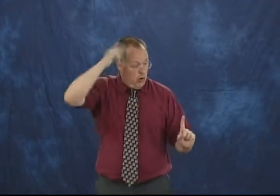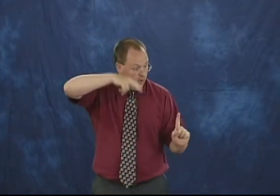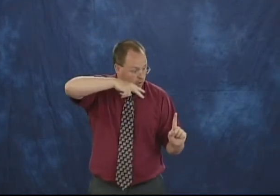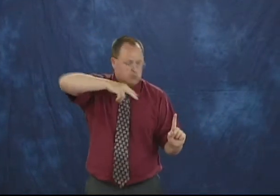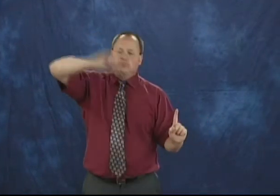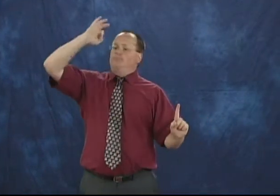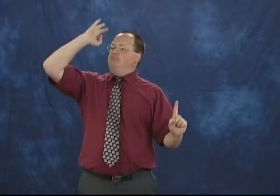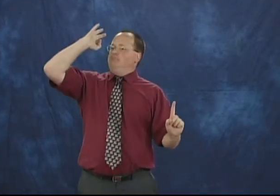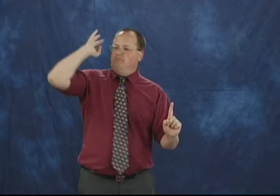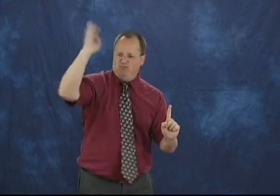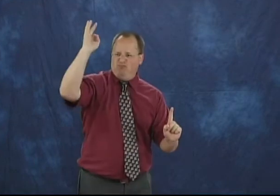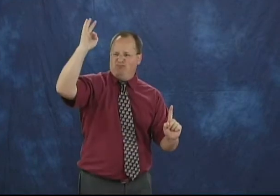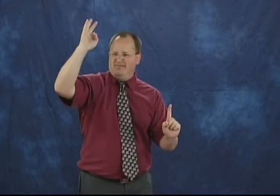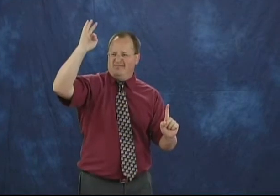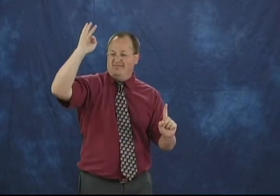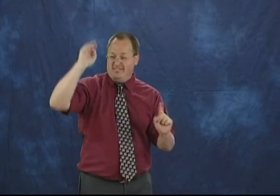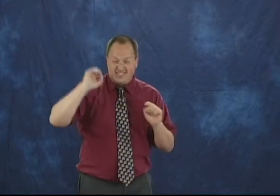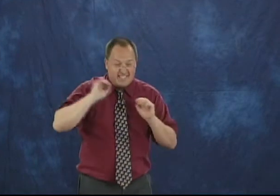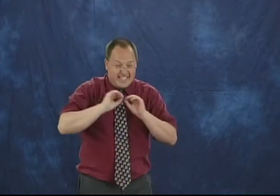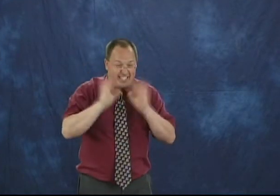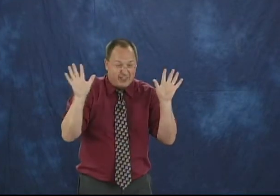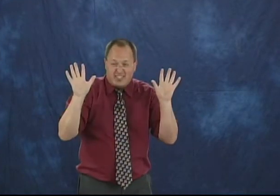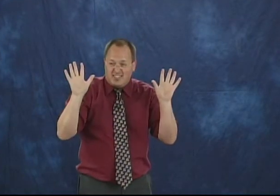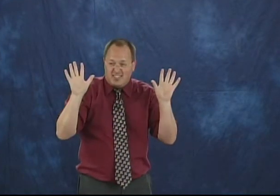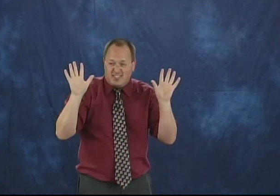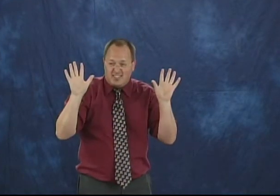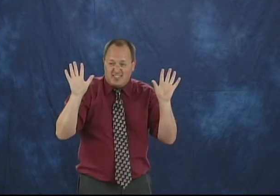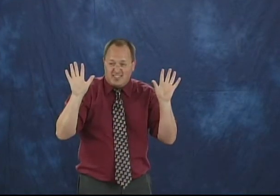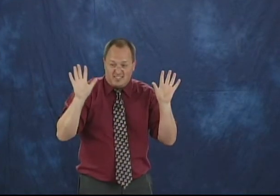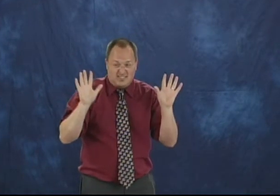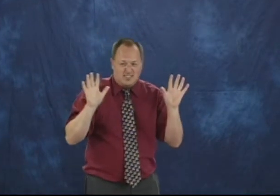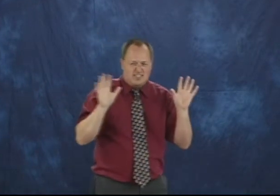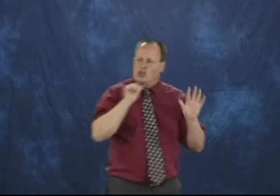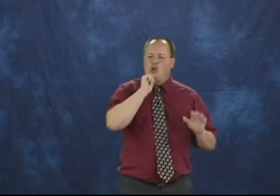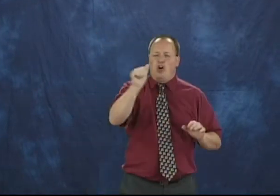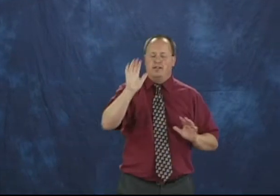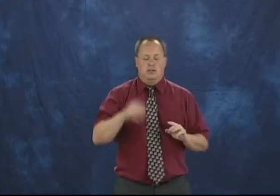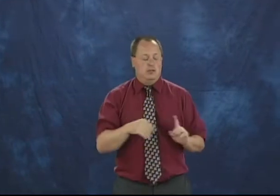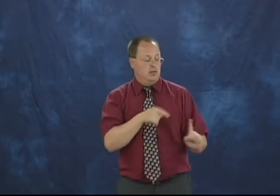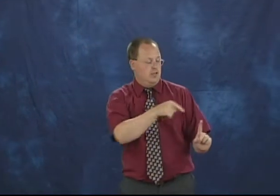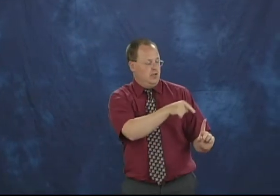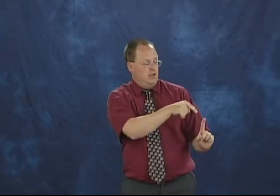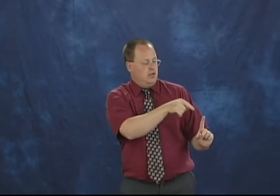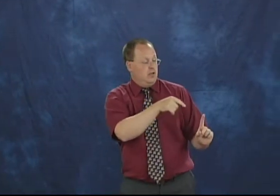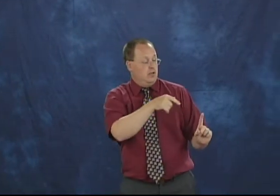So God looks on those who are poor in spirit and declares it good.